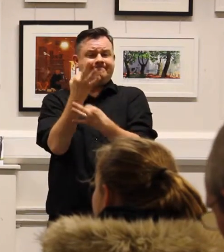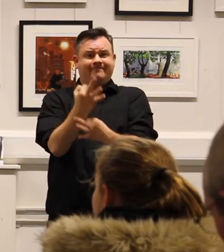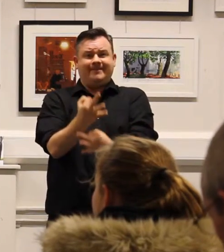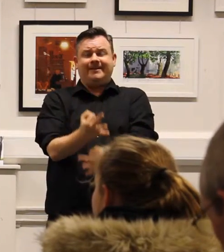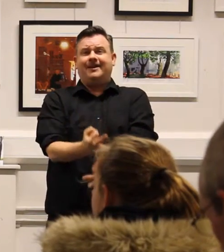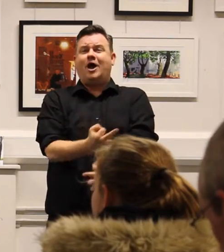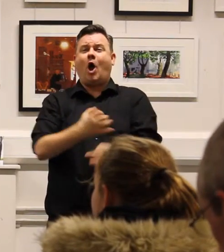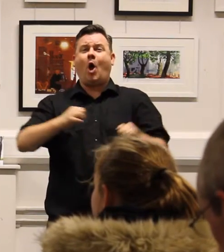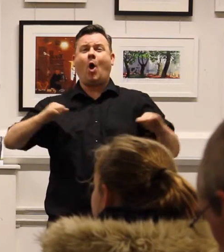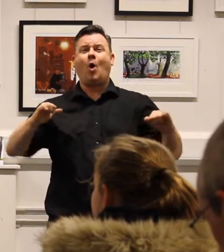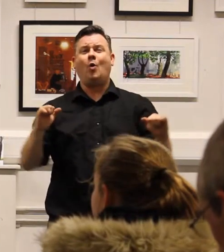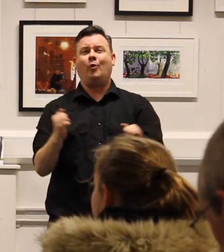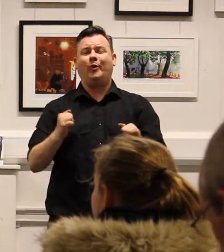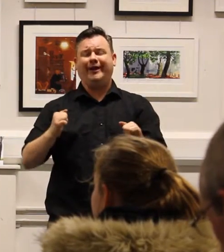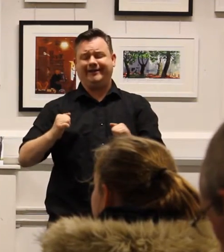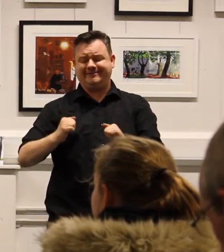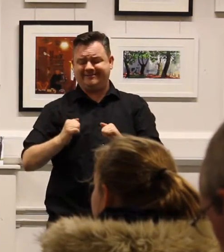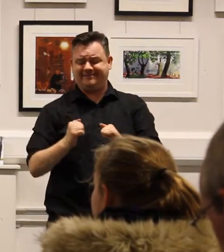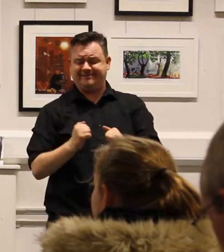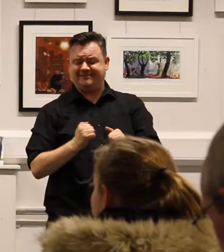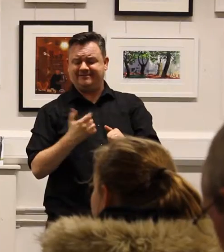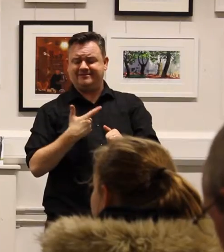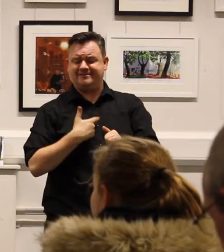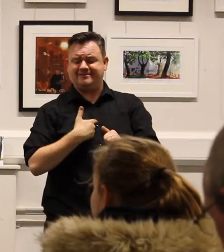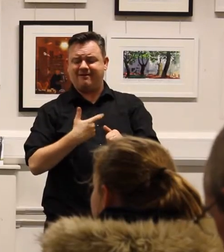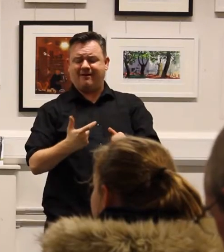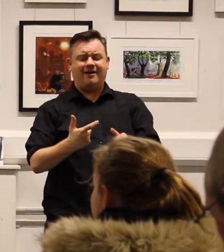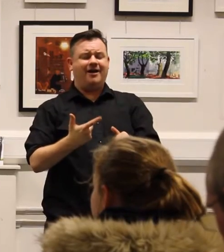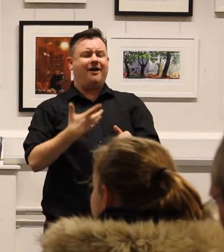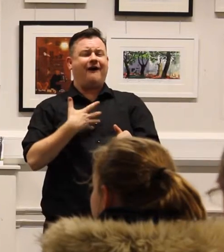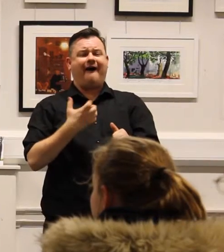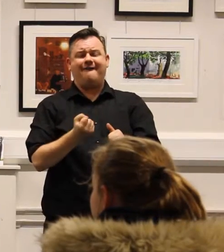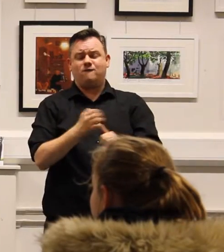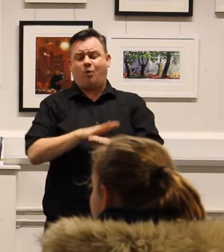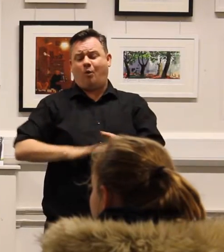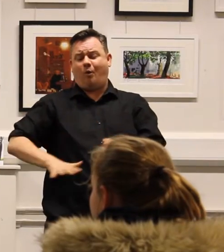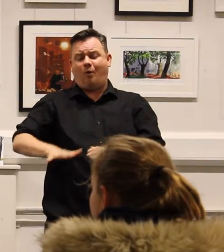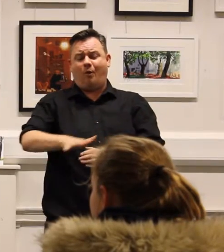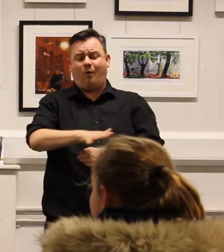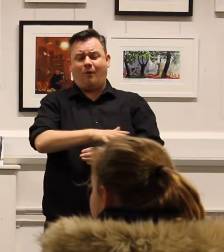yearning. Winter reaps a heavy toll.